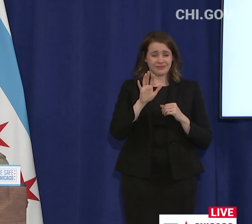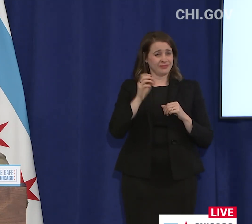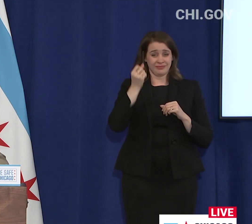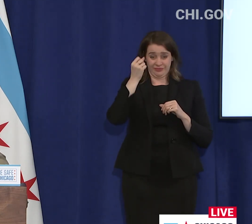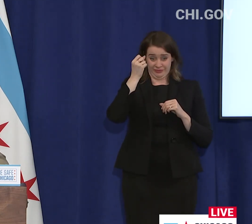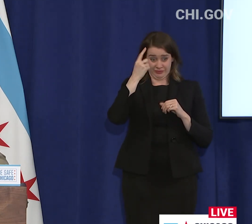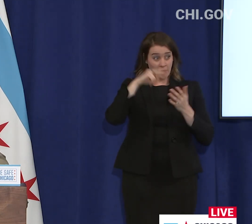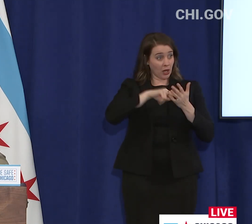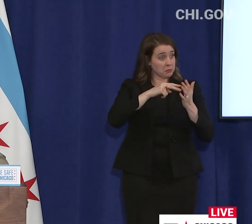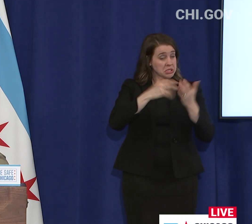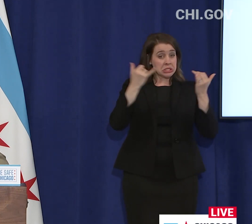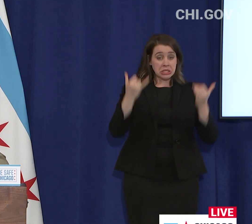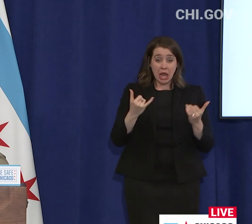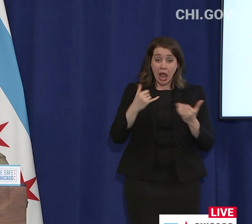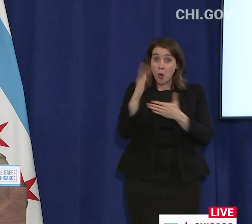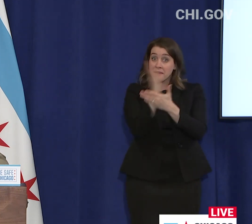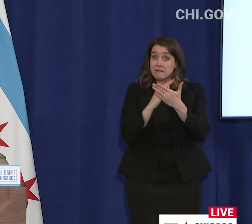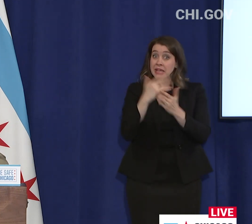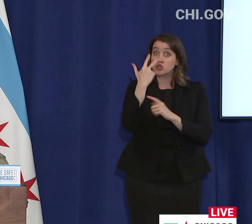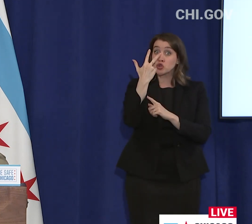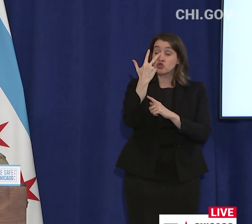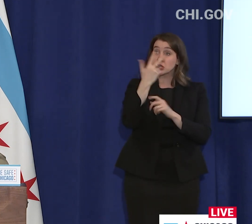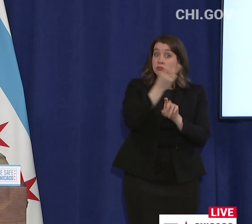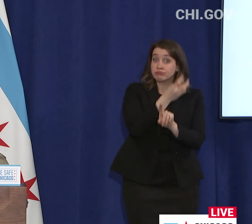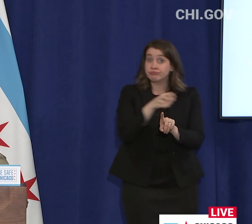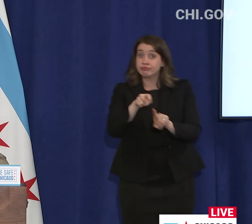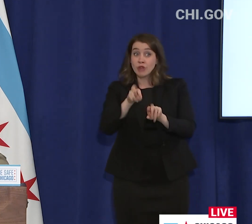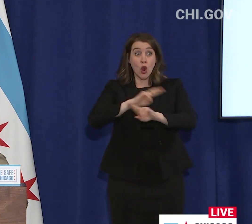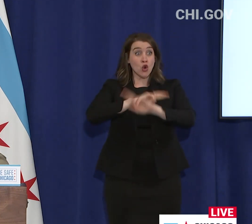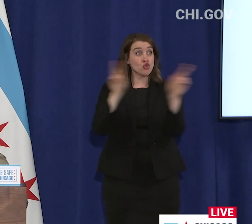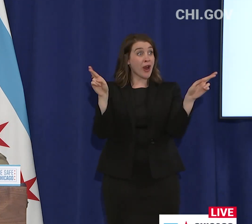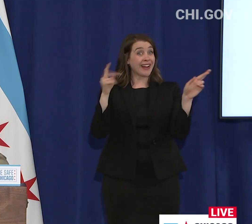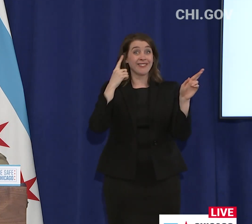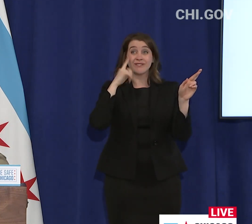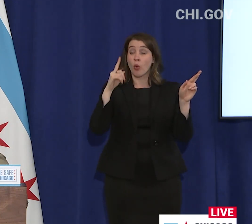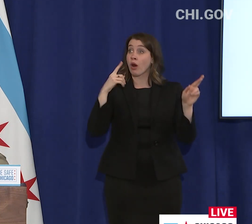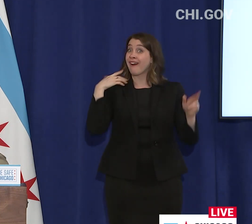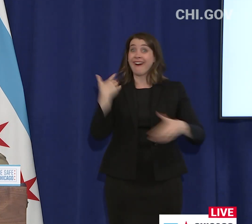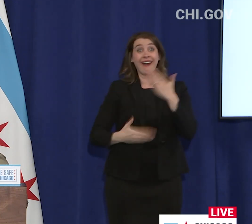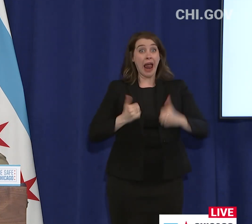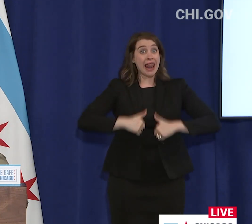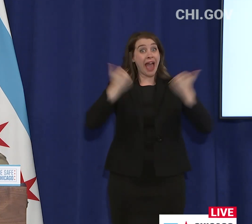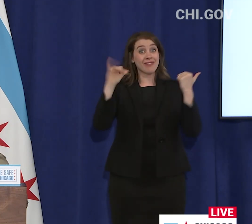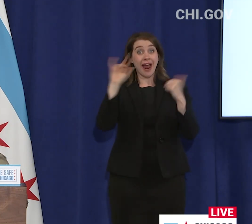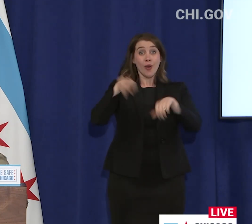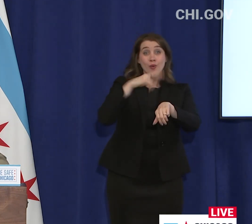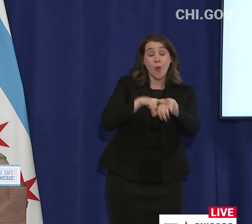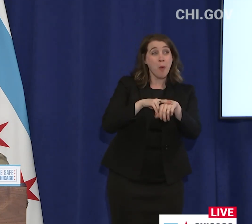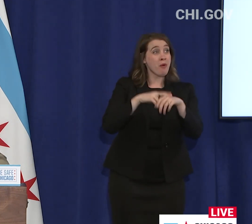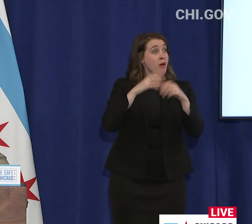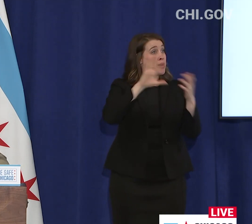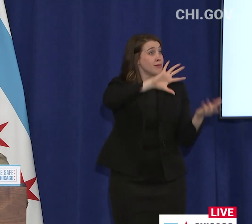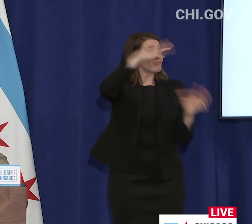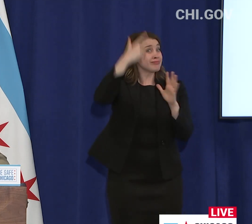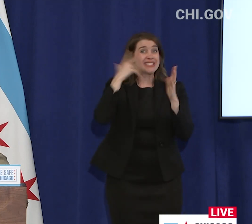should our move to phase 3 be confused with this crisis being over, because it's not.